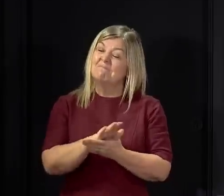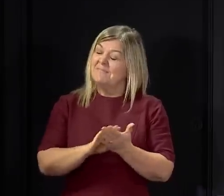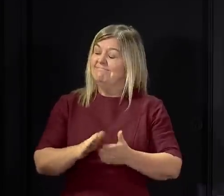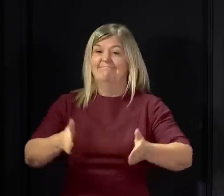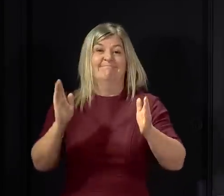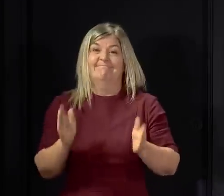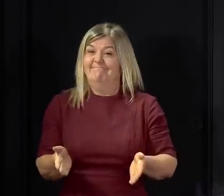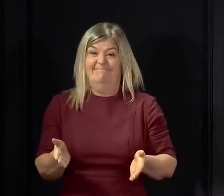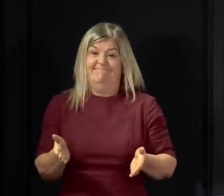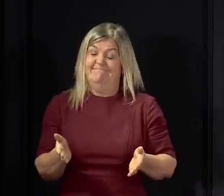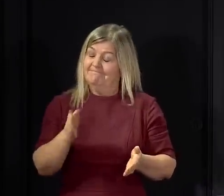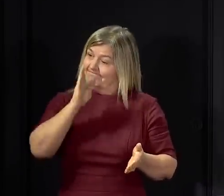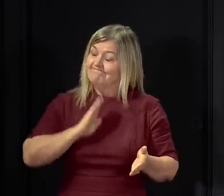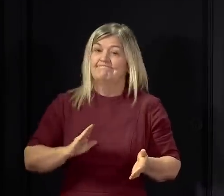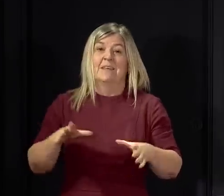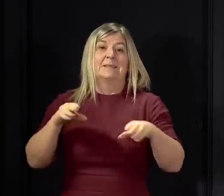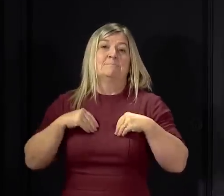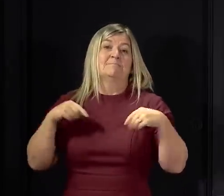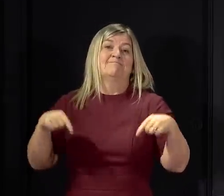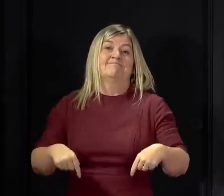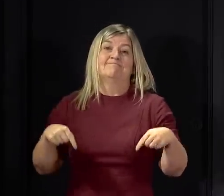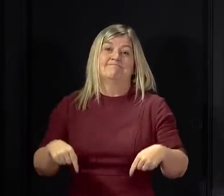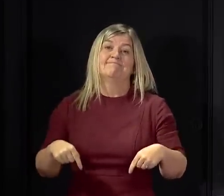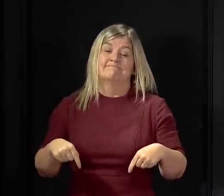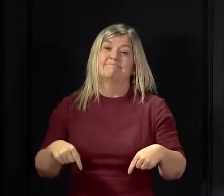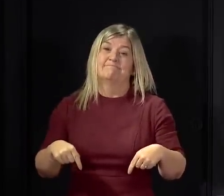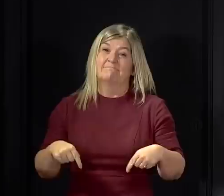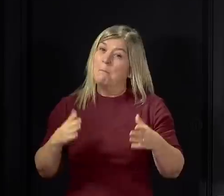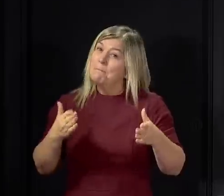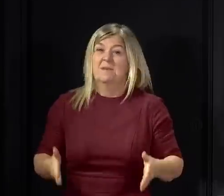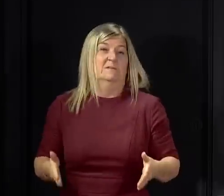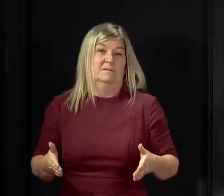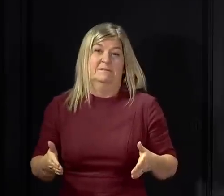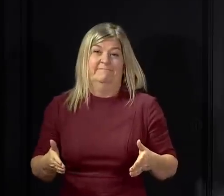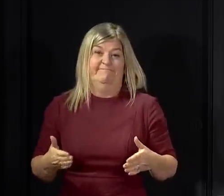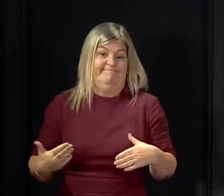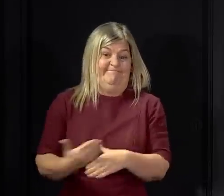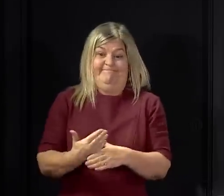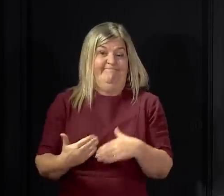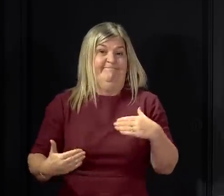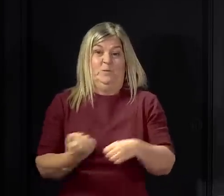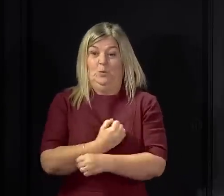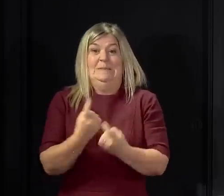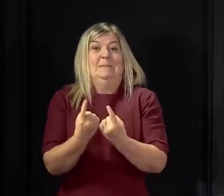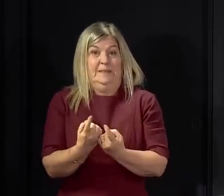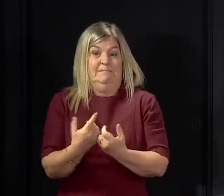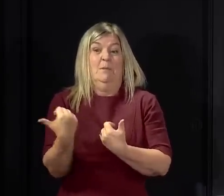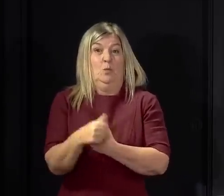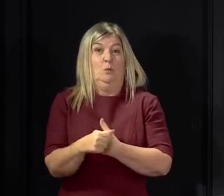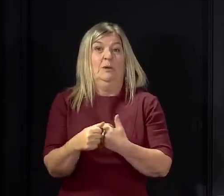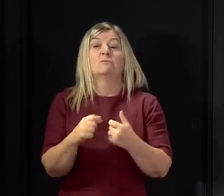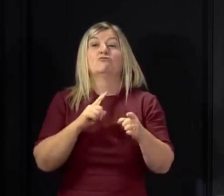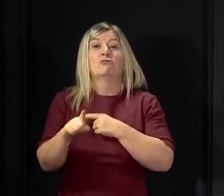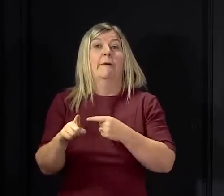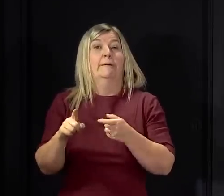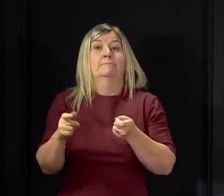take this seriously, and it means that we have to act accordingly and appropriately. Now,